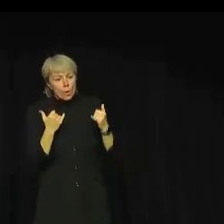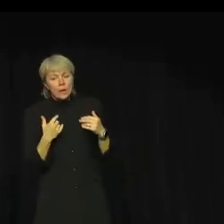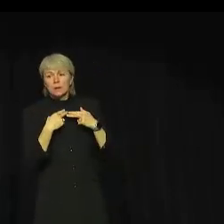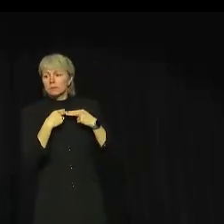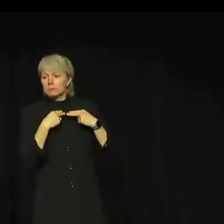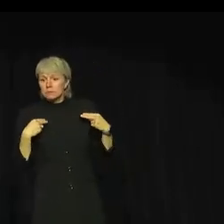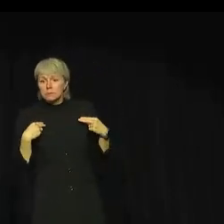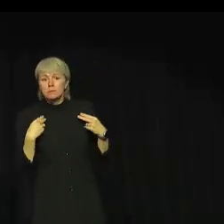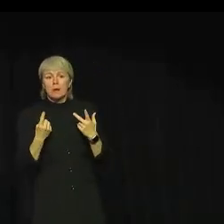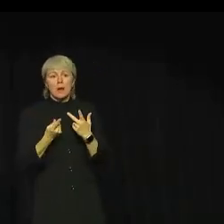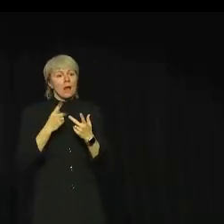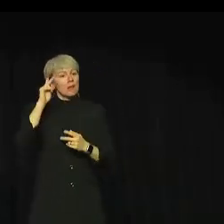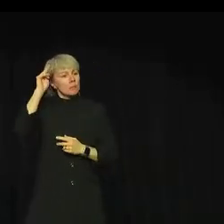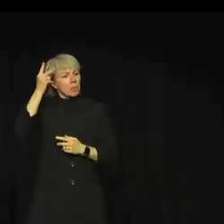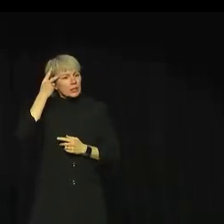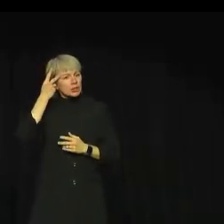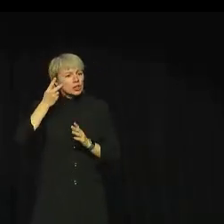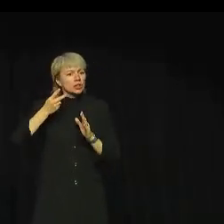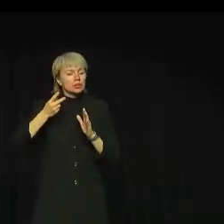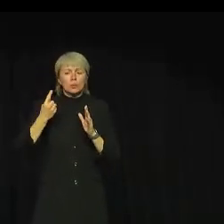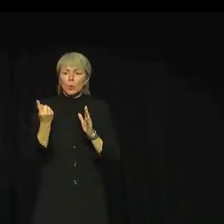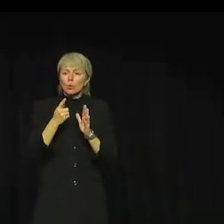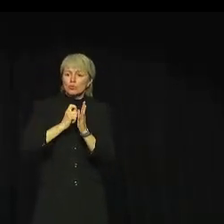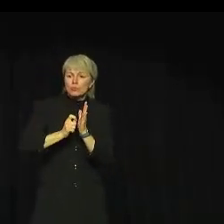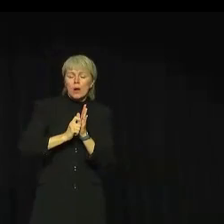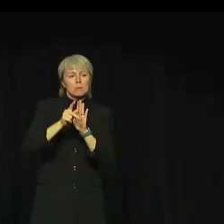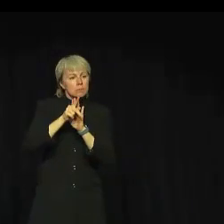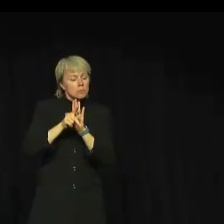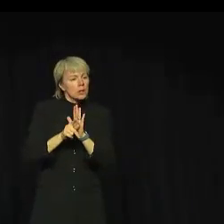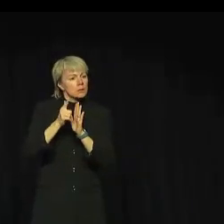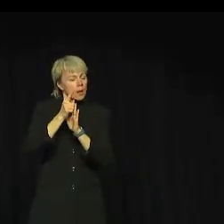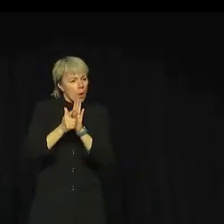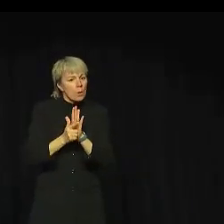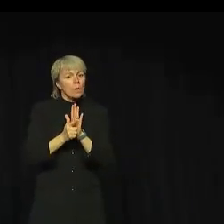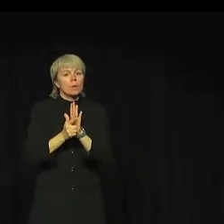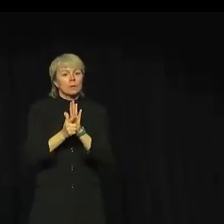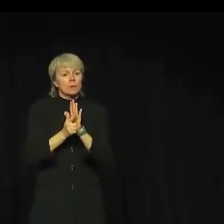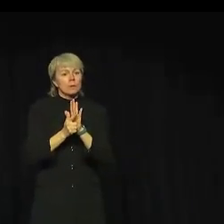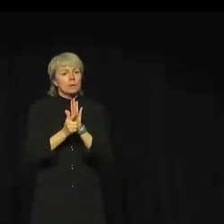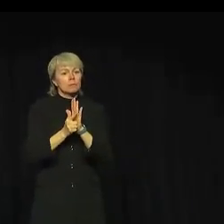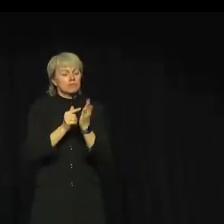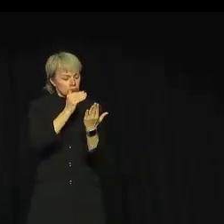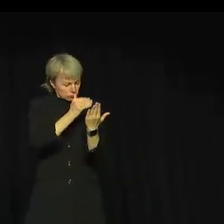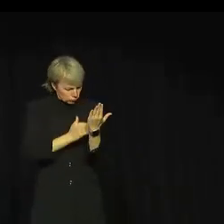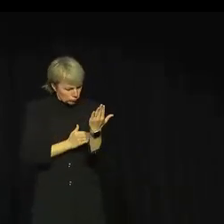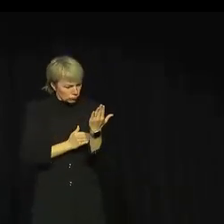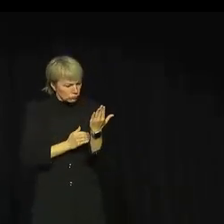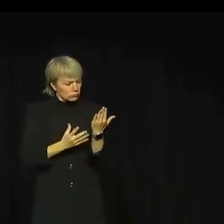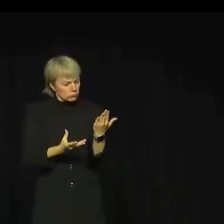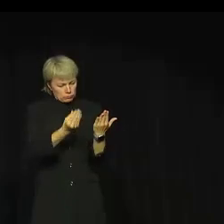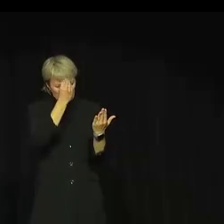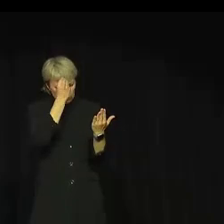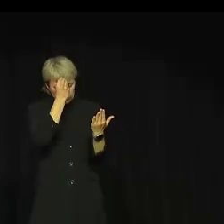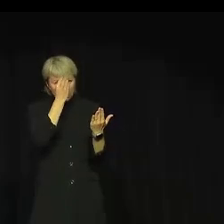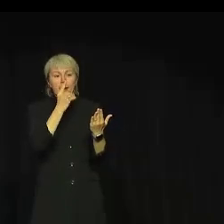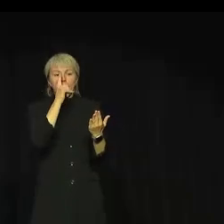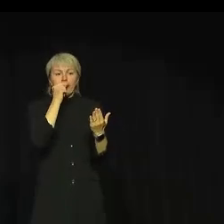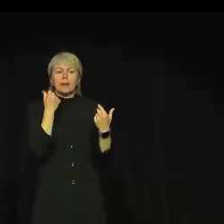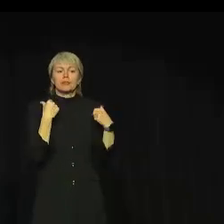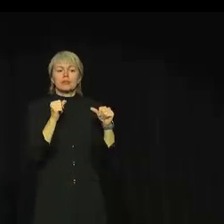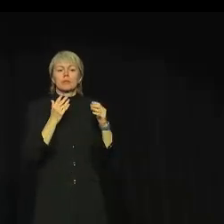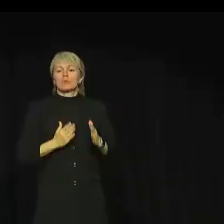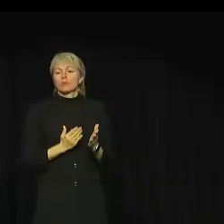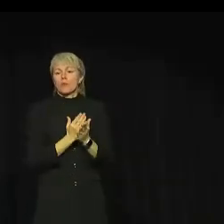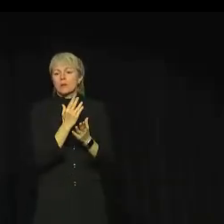and politicians, lawmakers can achieve human rights for all. It can